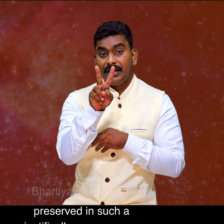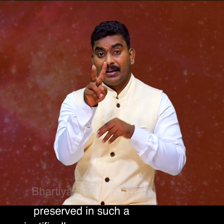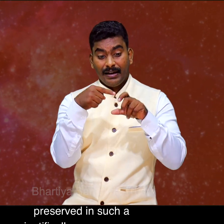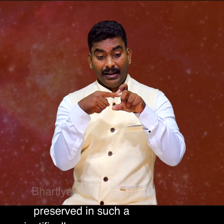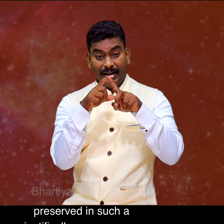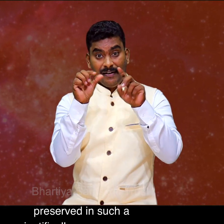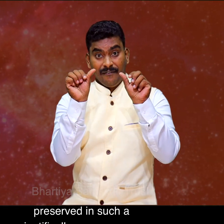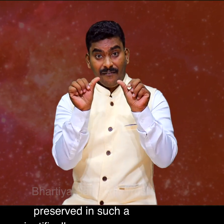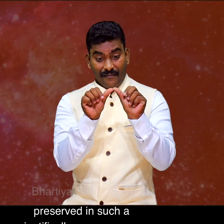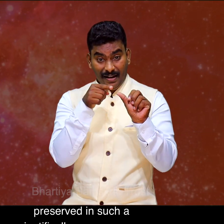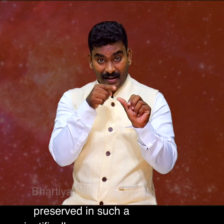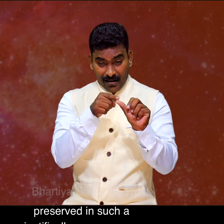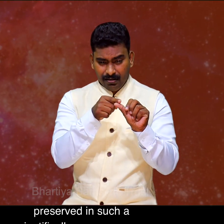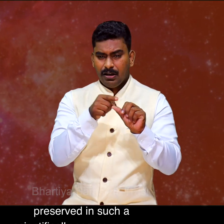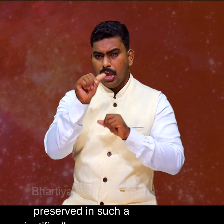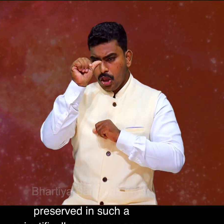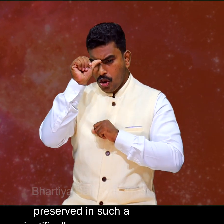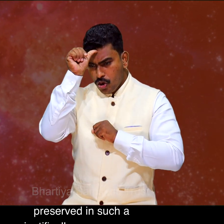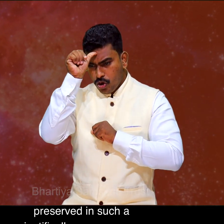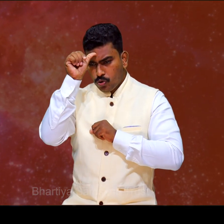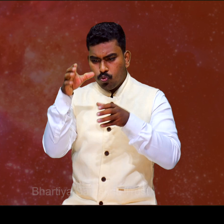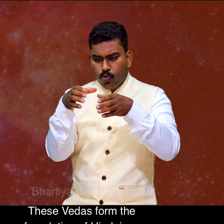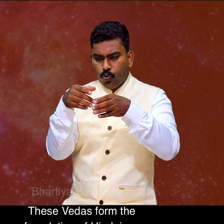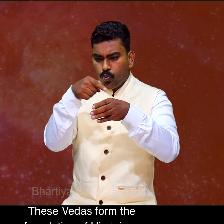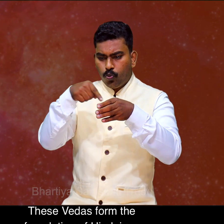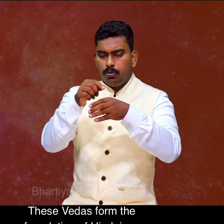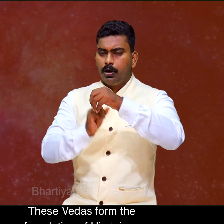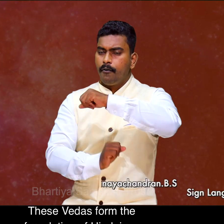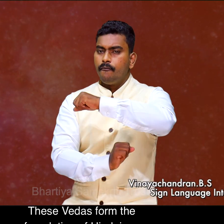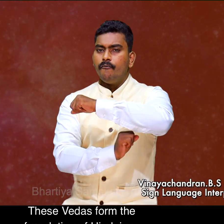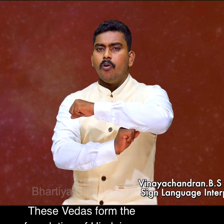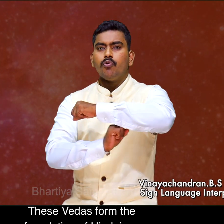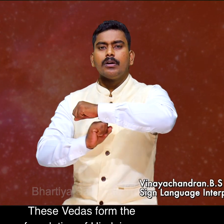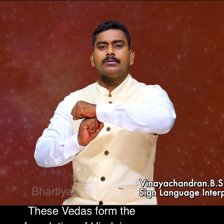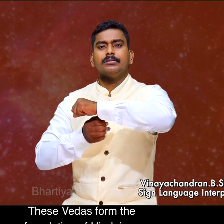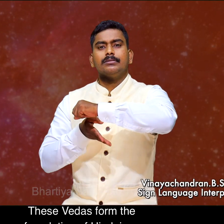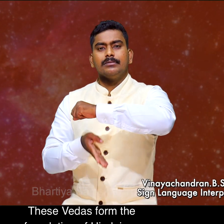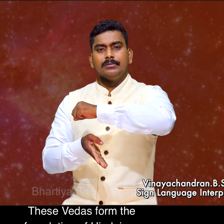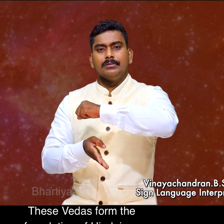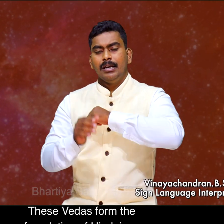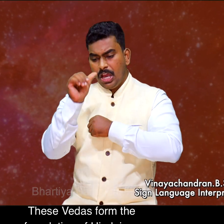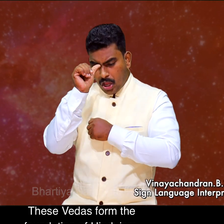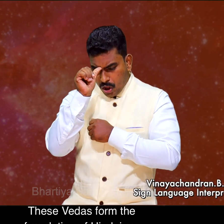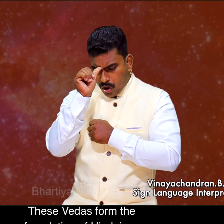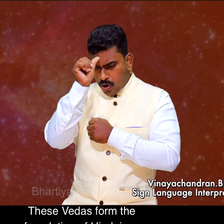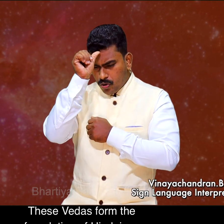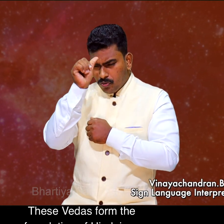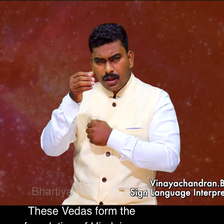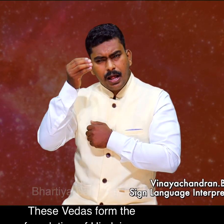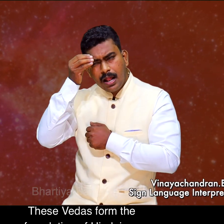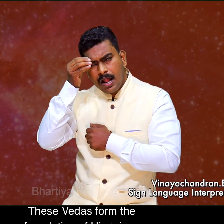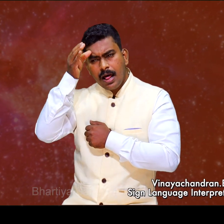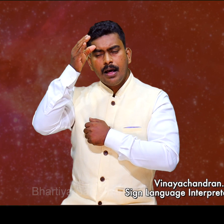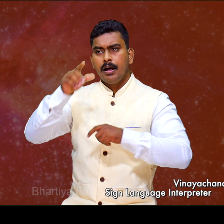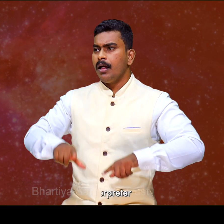such a scientifically secure manner. These Vedas form the foundation of